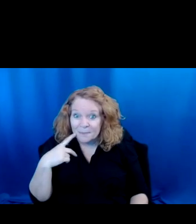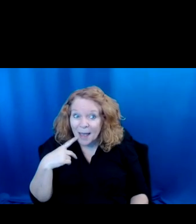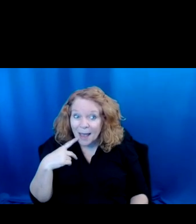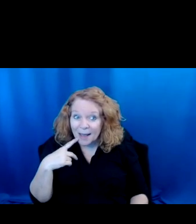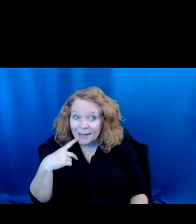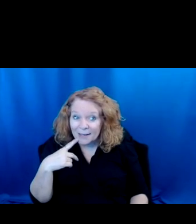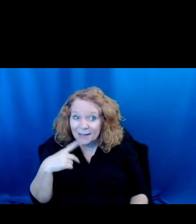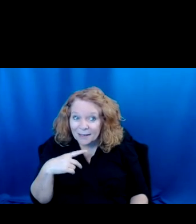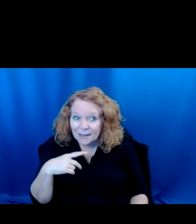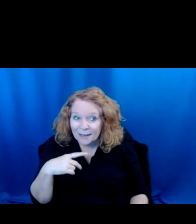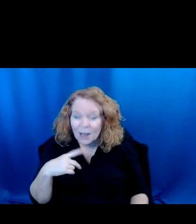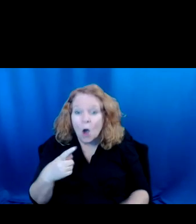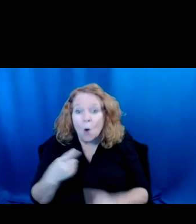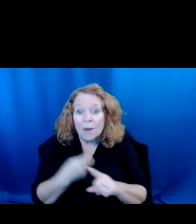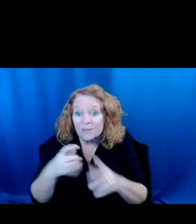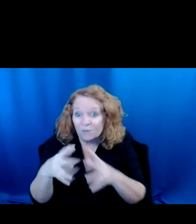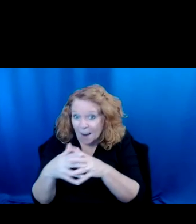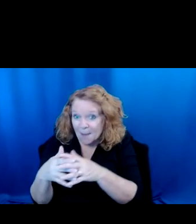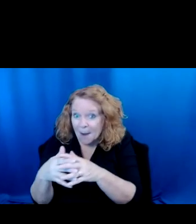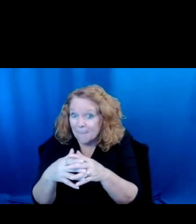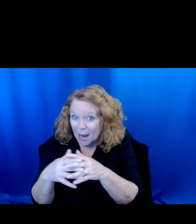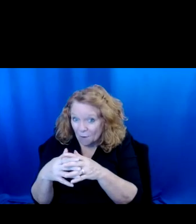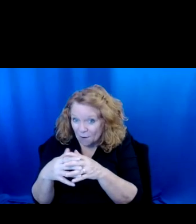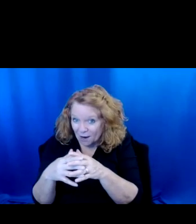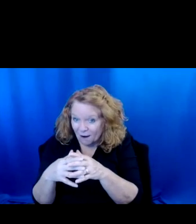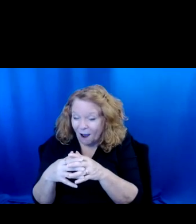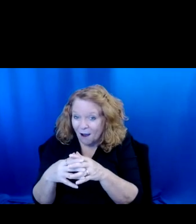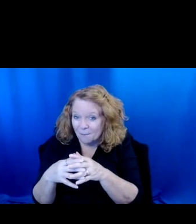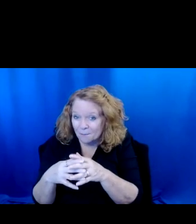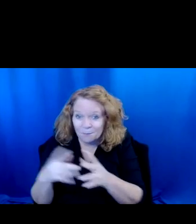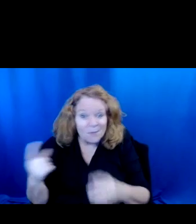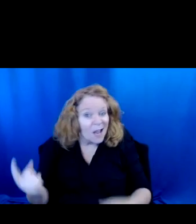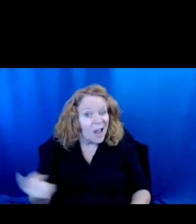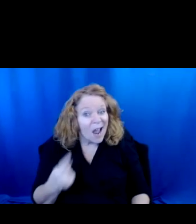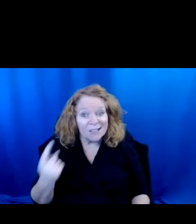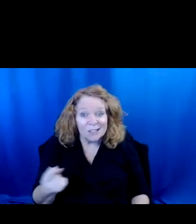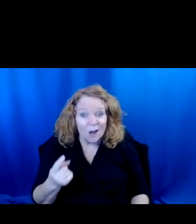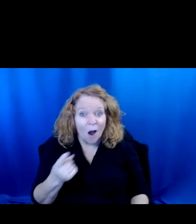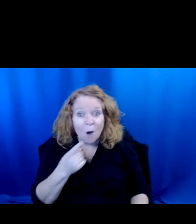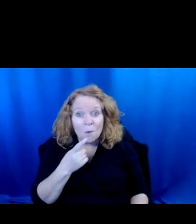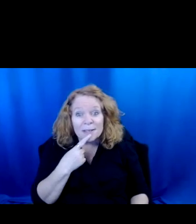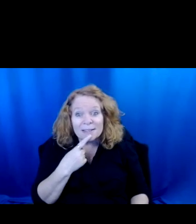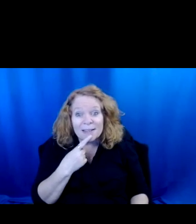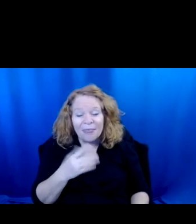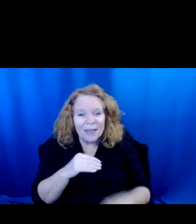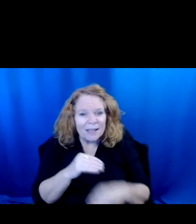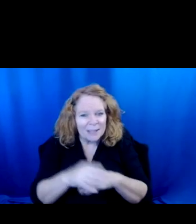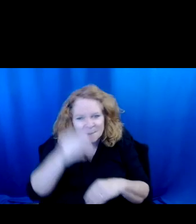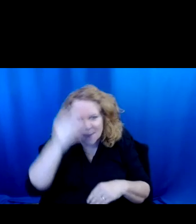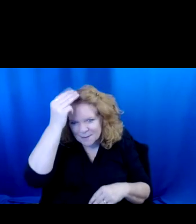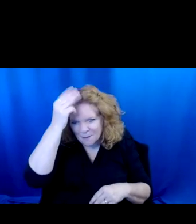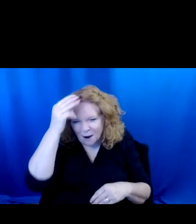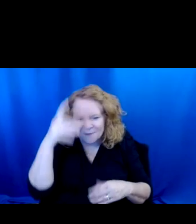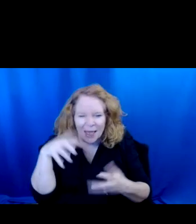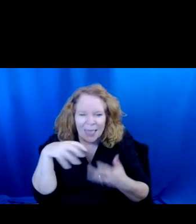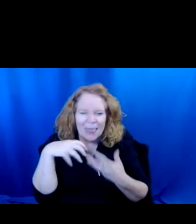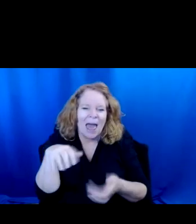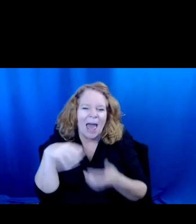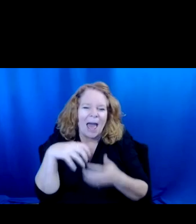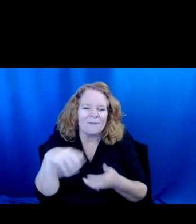from America, and she always said things that made Marvin laugh.